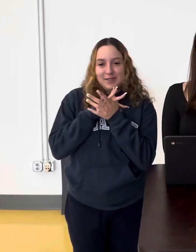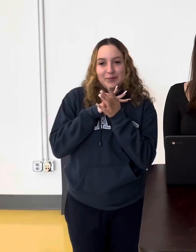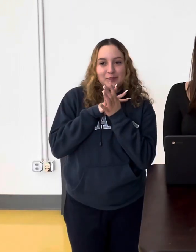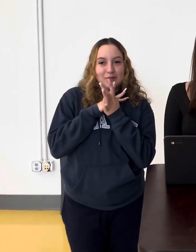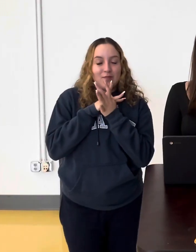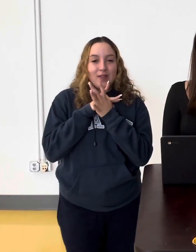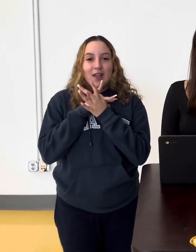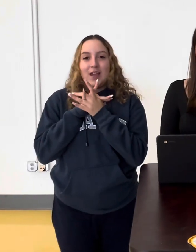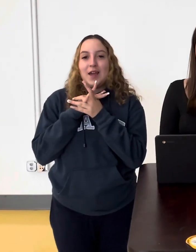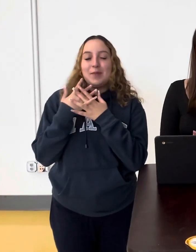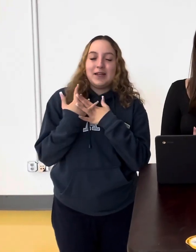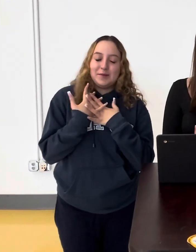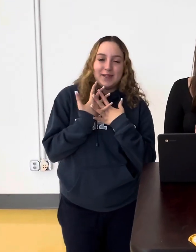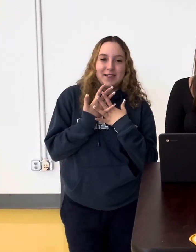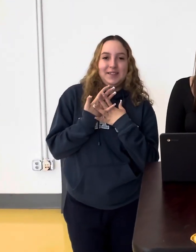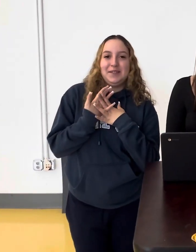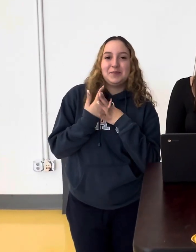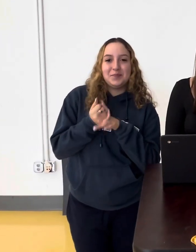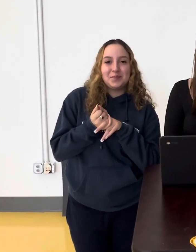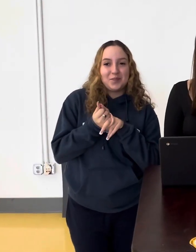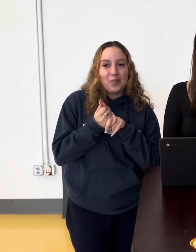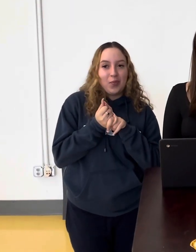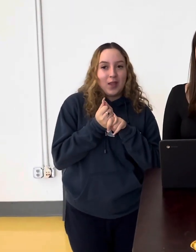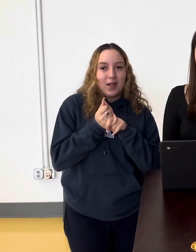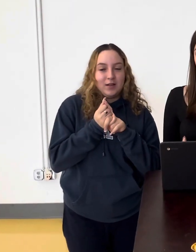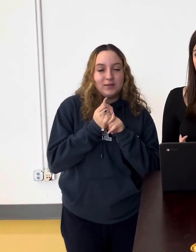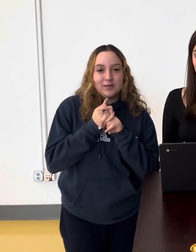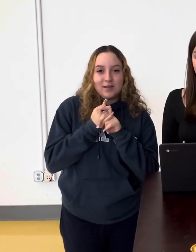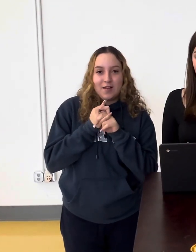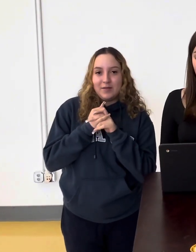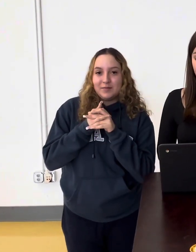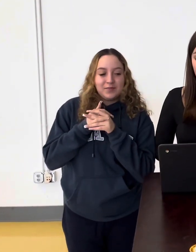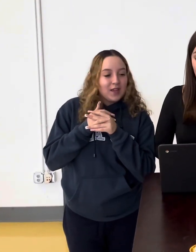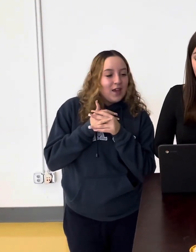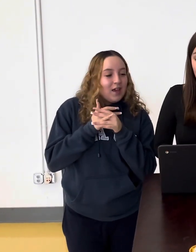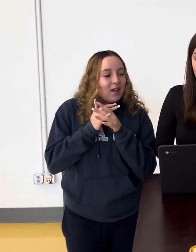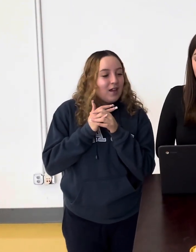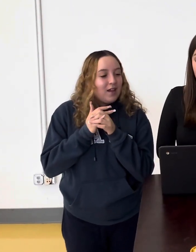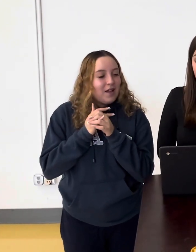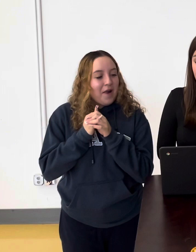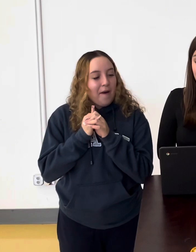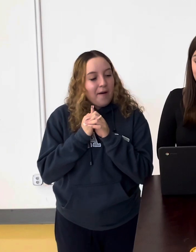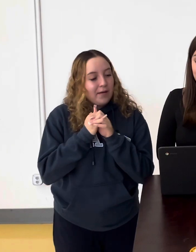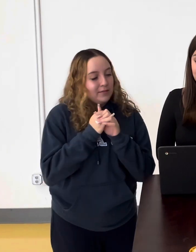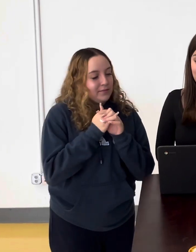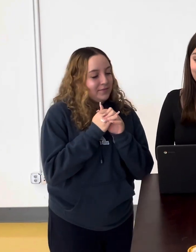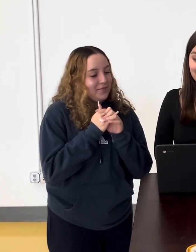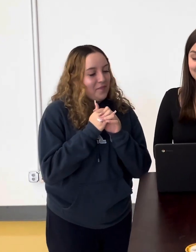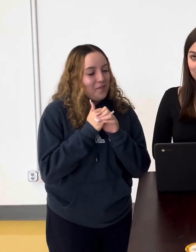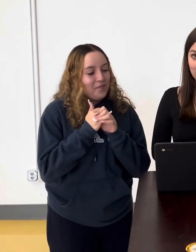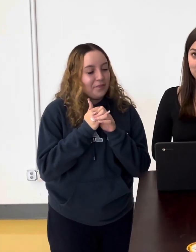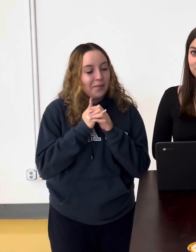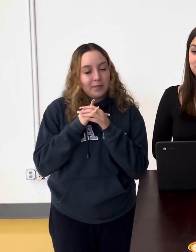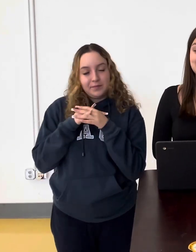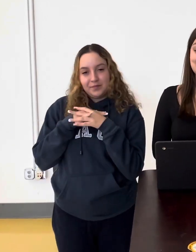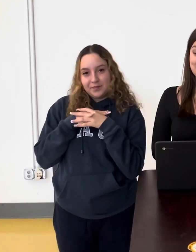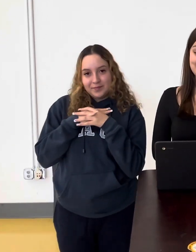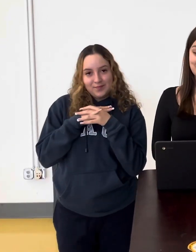My name's Kelcey, And my name's Natalie. and we're a class of 2025. Here are a few things to expect as upcoming juniors in Mr. Rock's